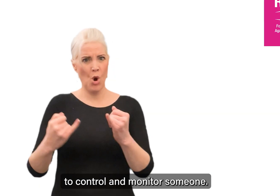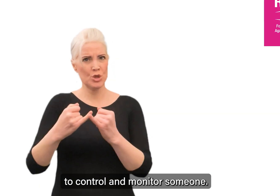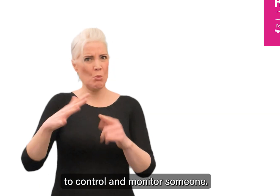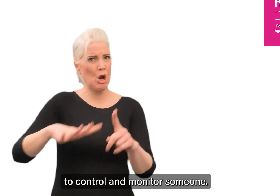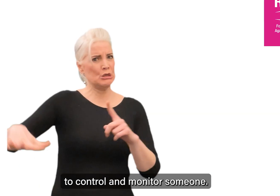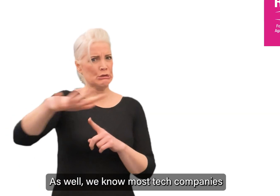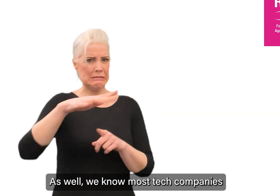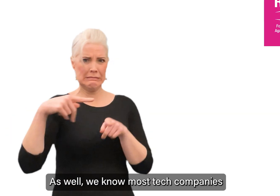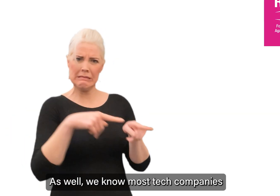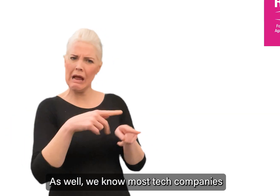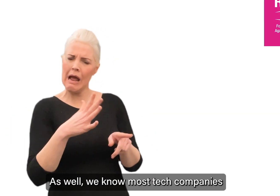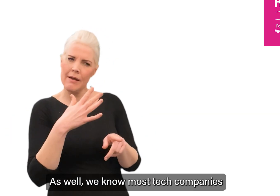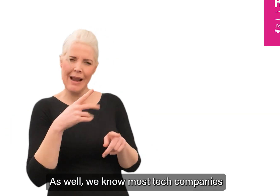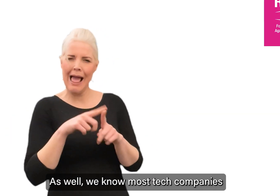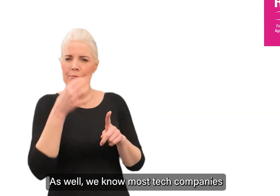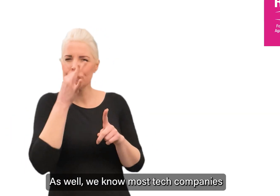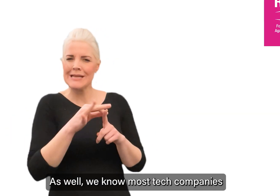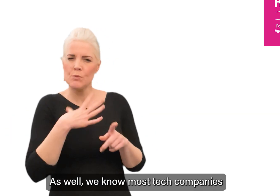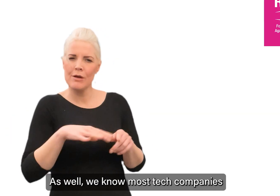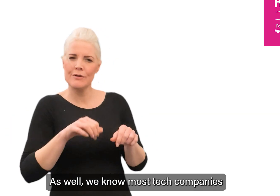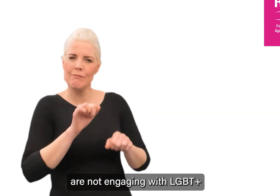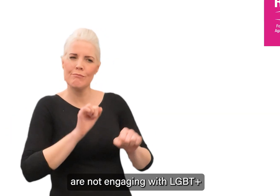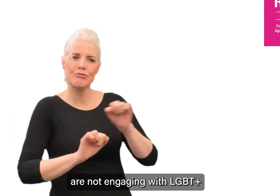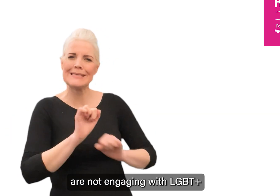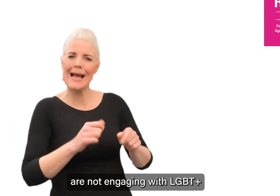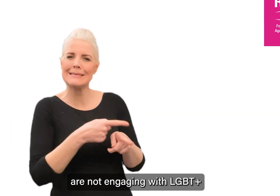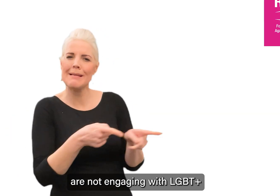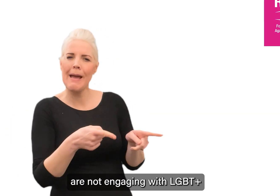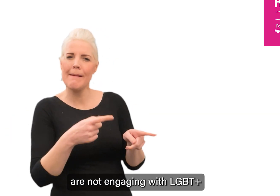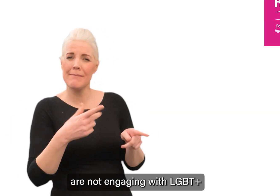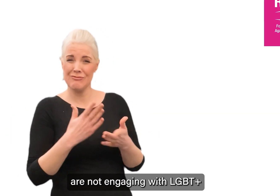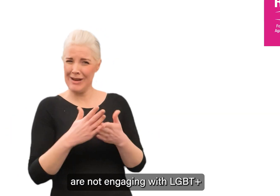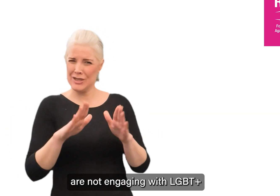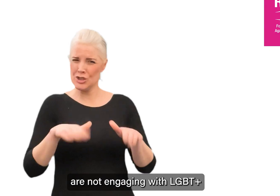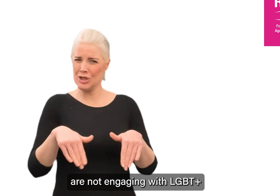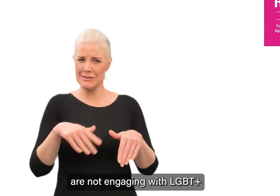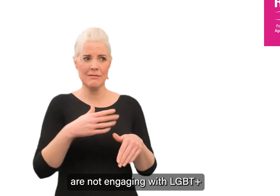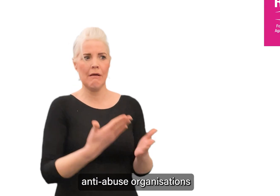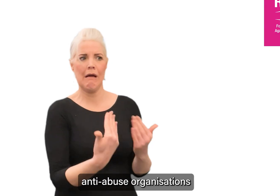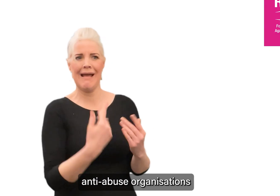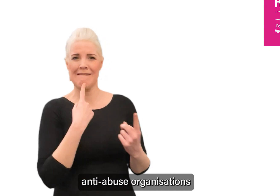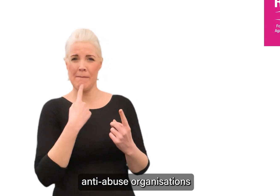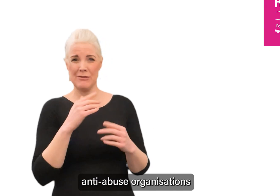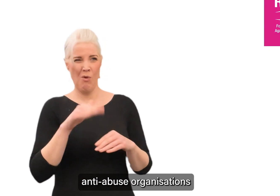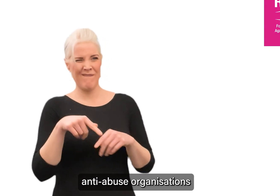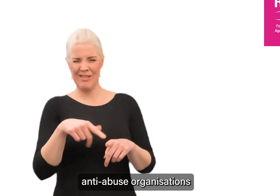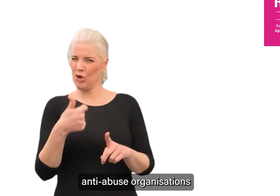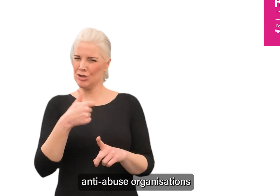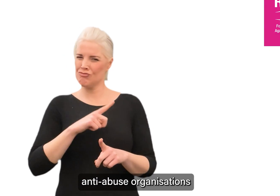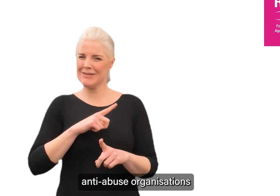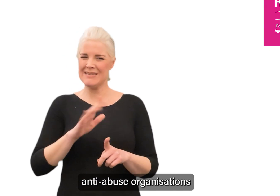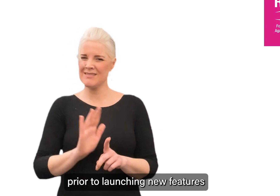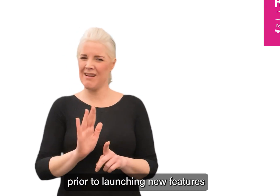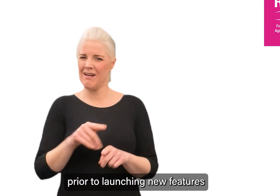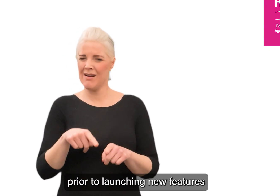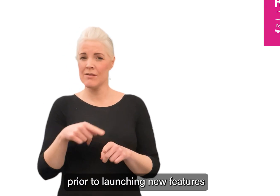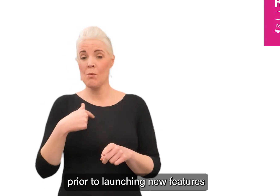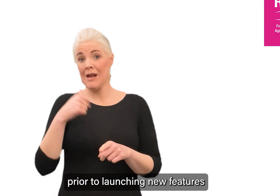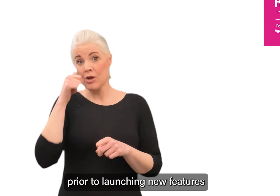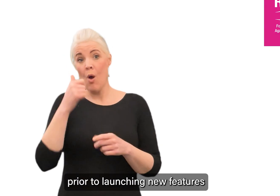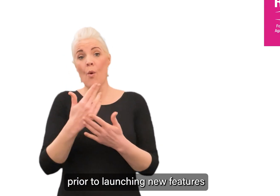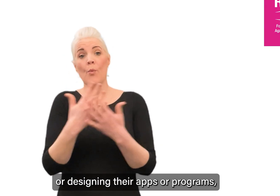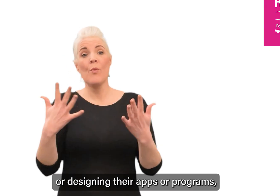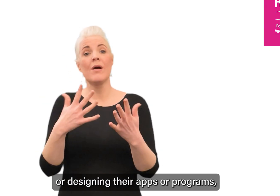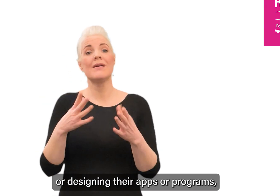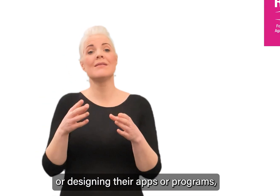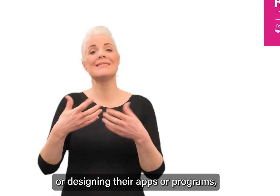monitor someone. As well, we know most tech companies are not engaging with LGBT plus anti-abuse organizations prior to launching